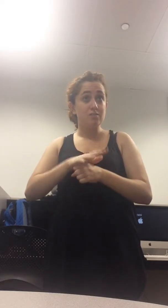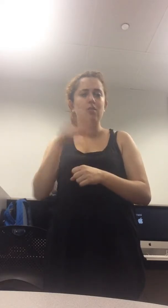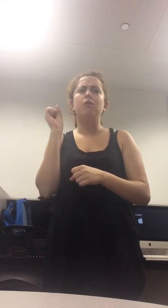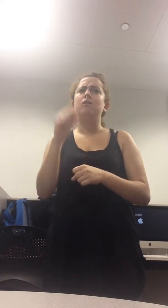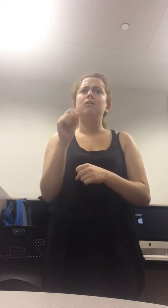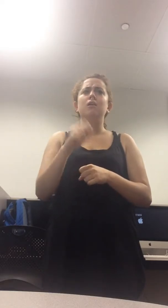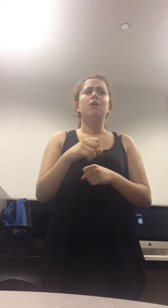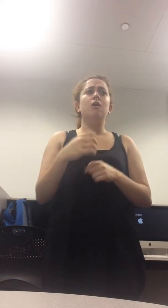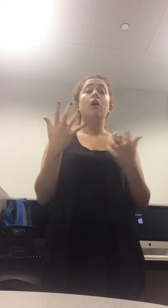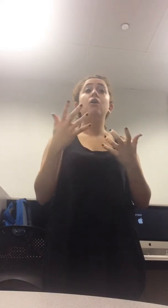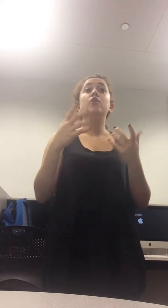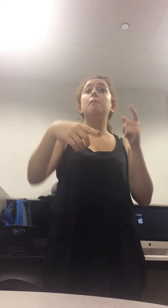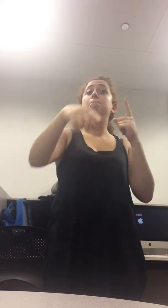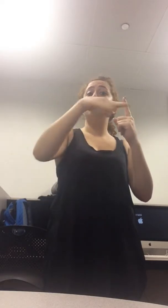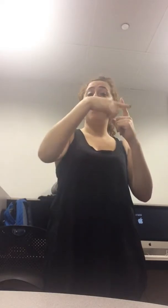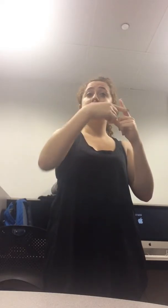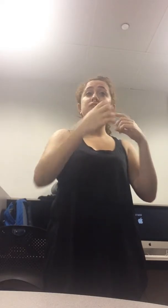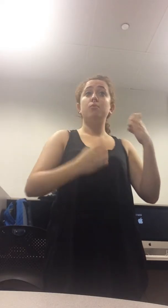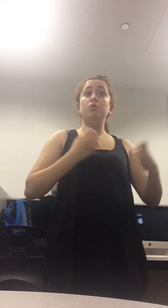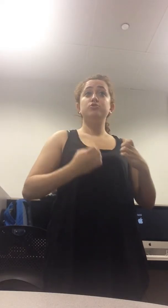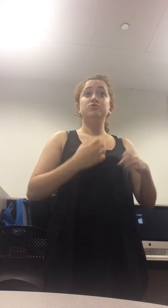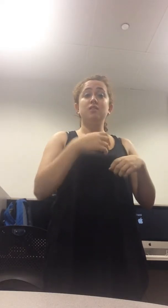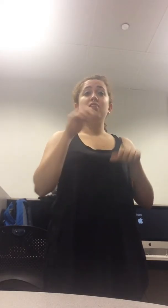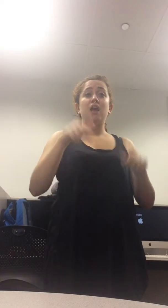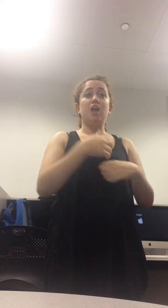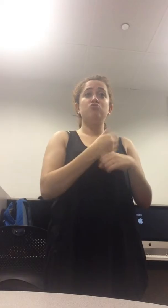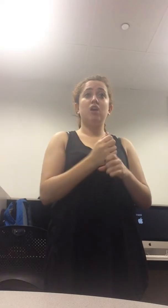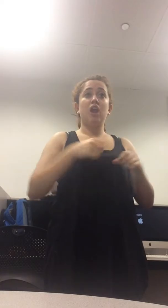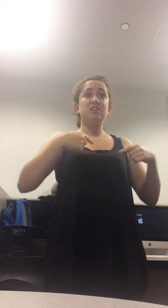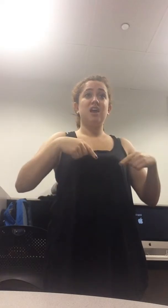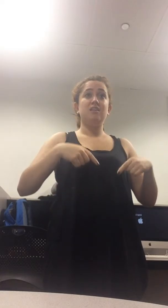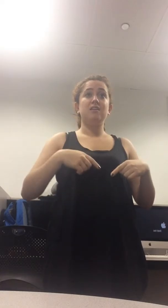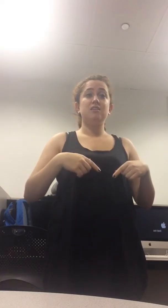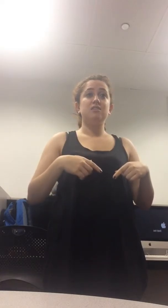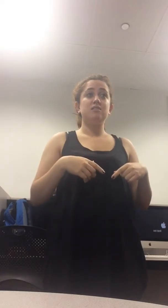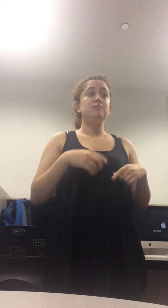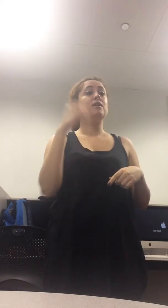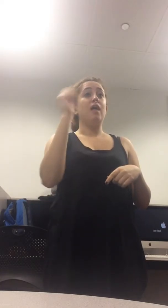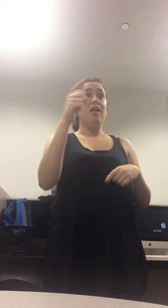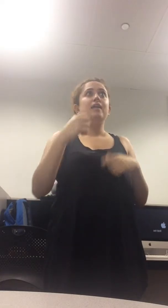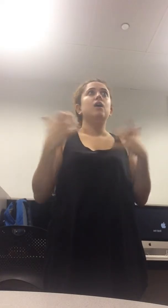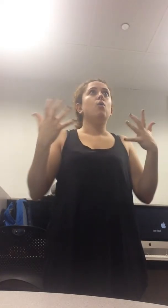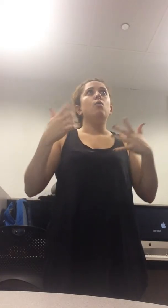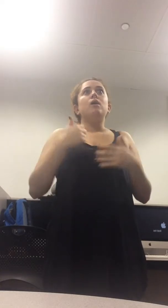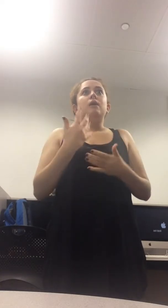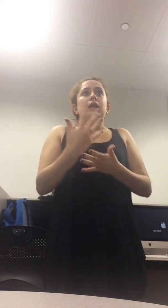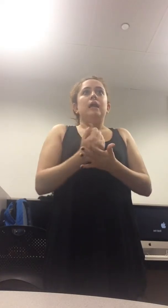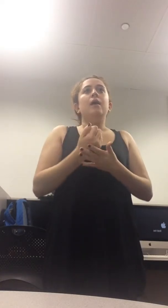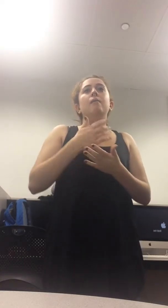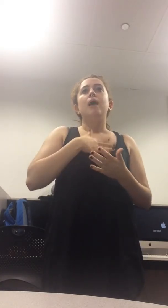positive emotions that can create anxiety? Yeah. Like, what am I going to get my girlfriend for her birthday? Or is that just